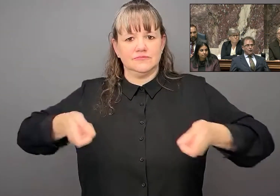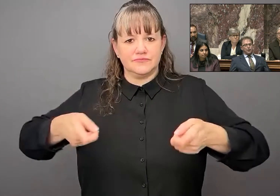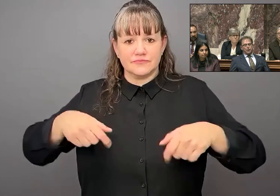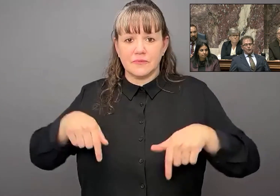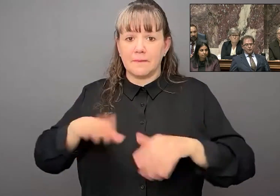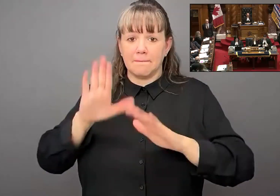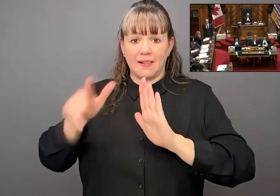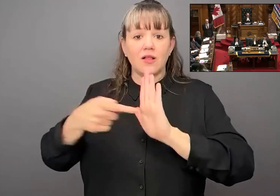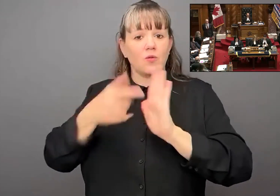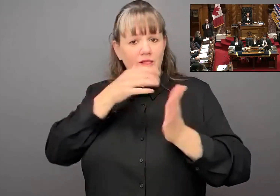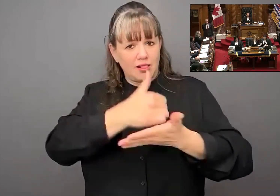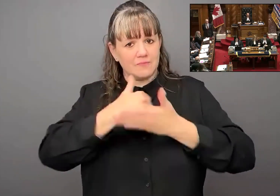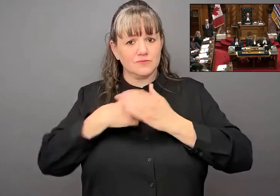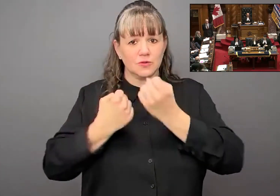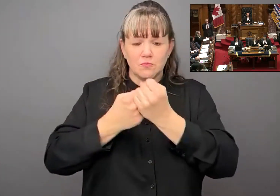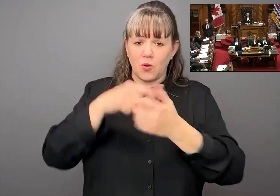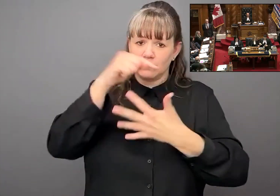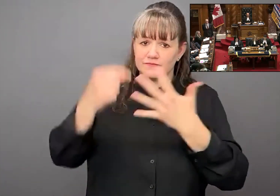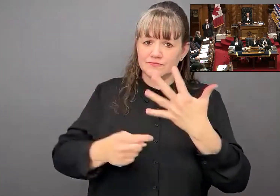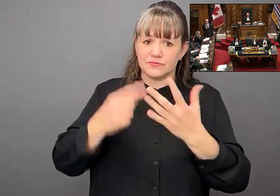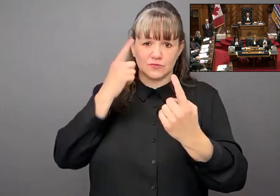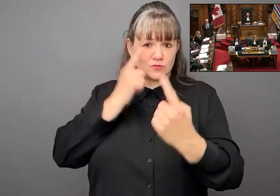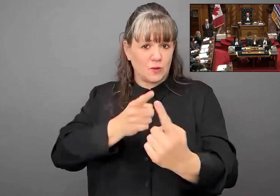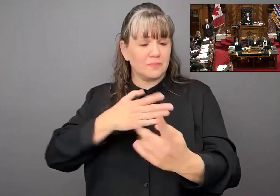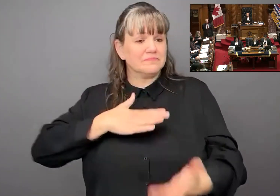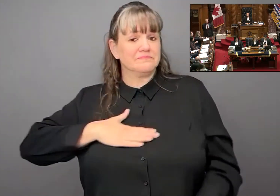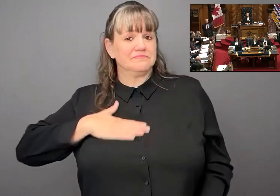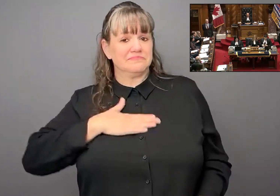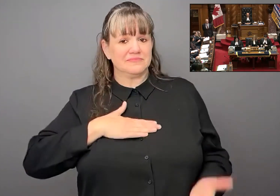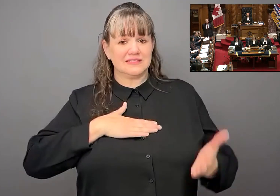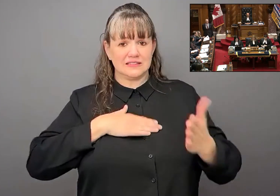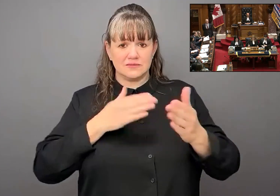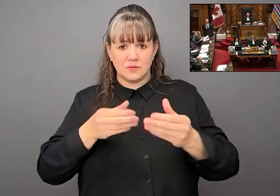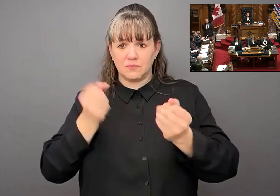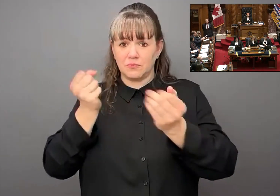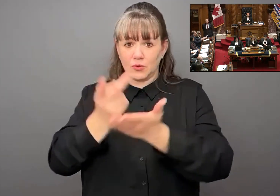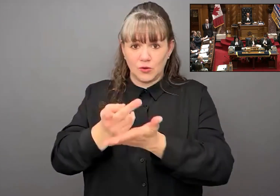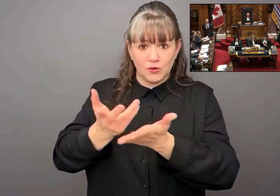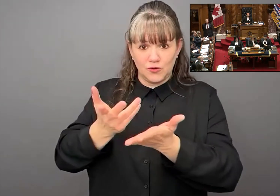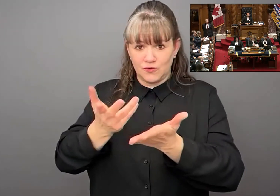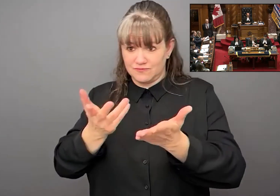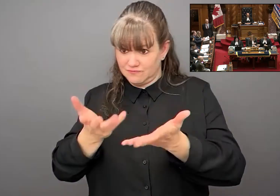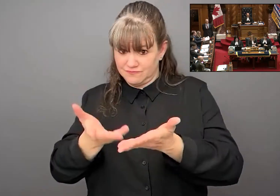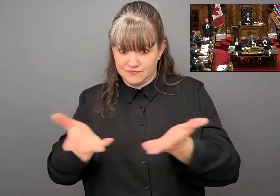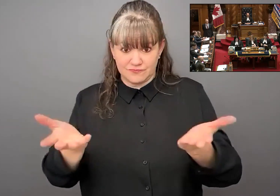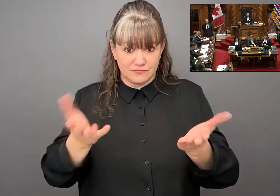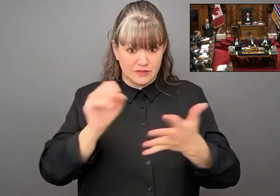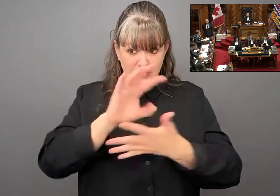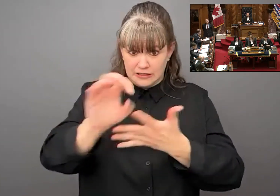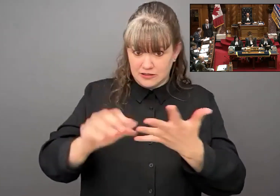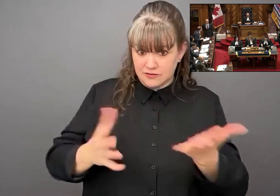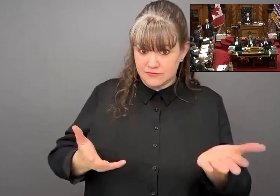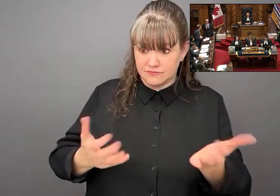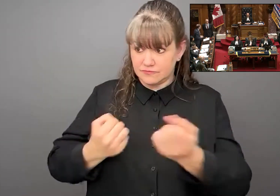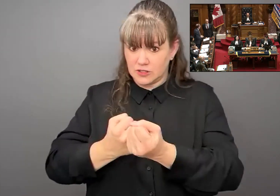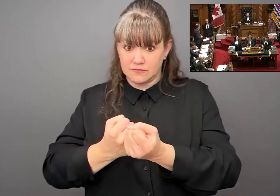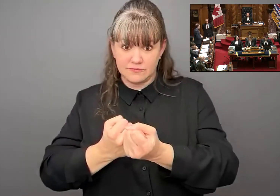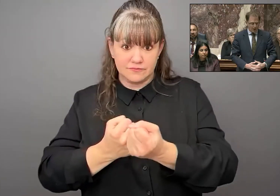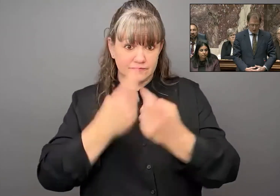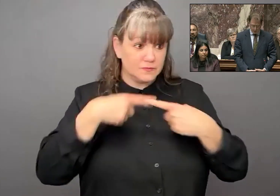Members, the question is first reading of the bill. All those in favour say aye. Aye. Opposed? Motion carried.